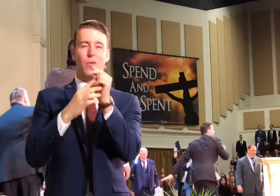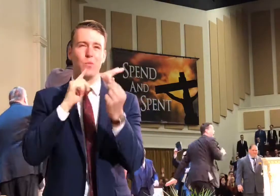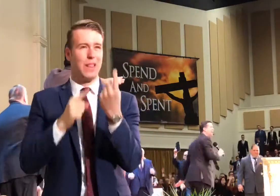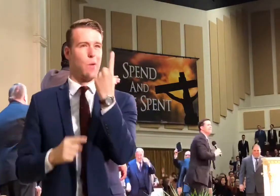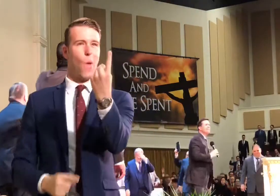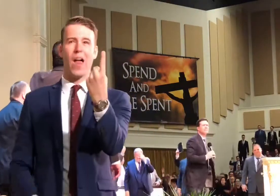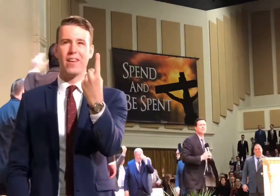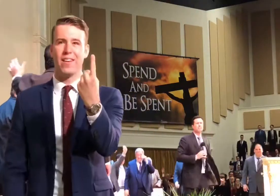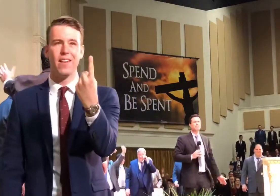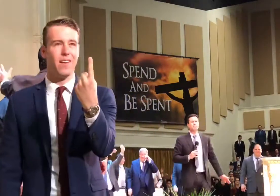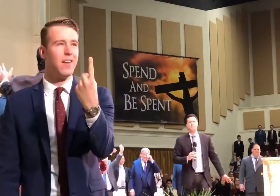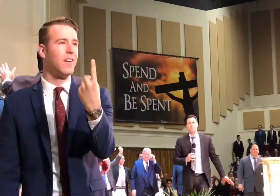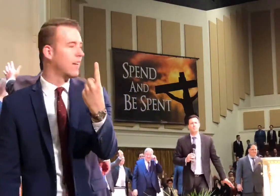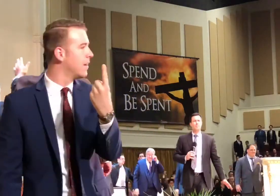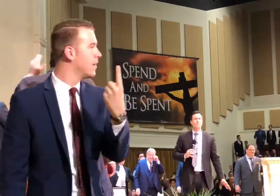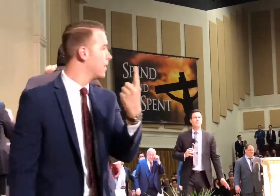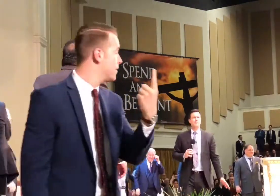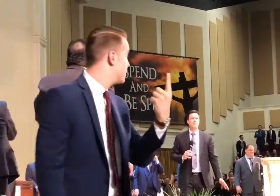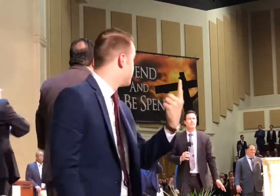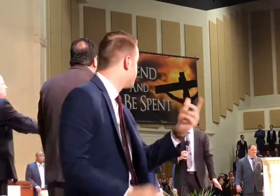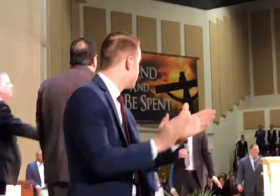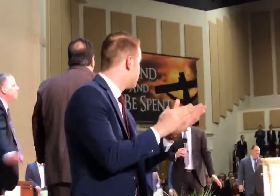one.